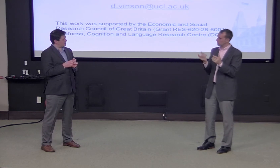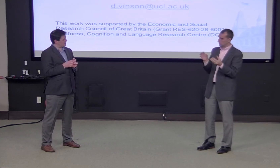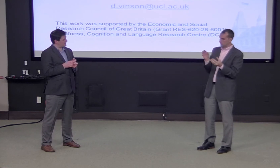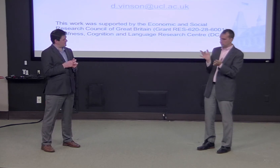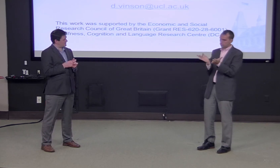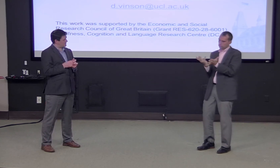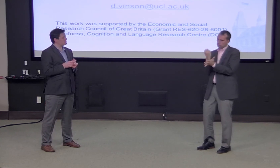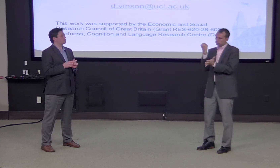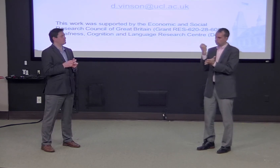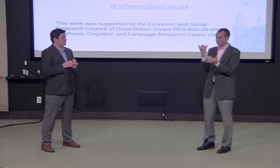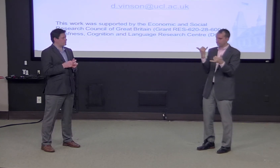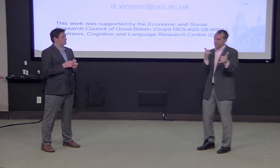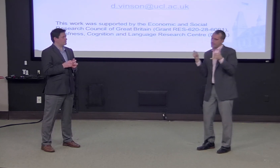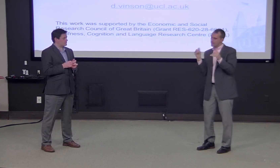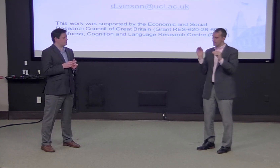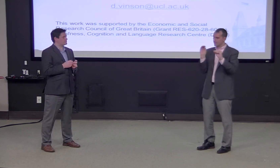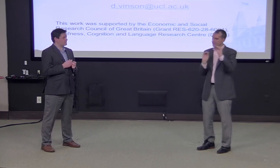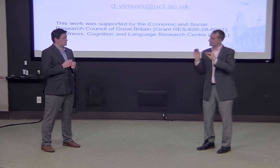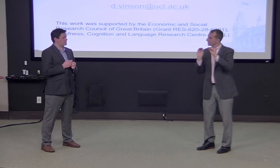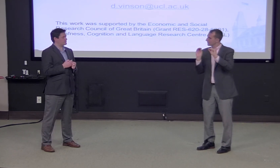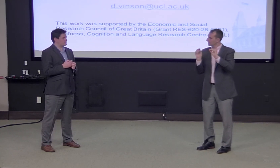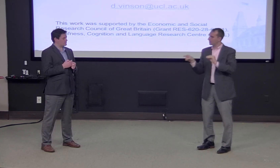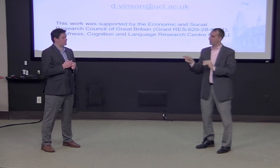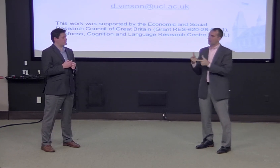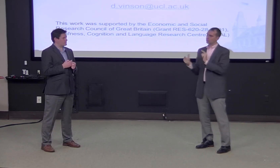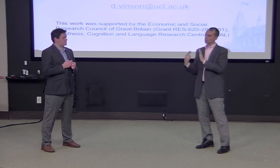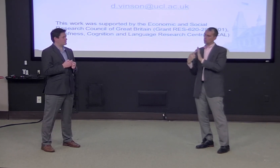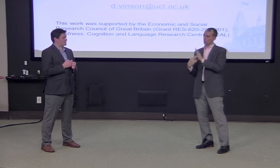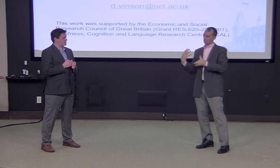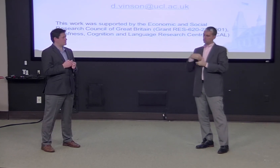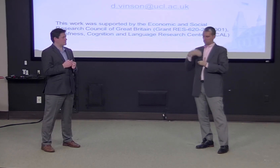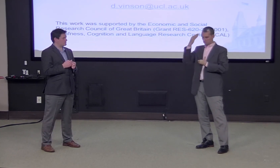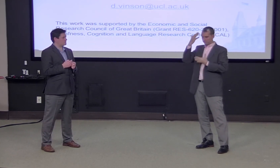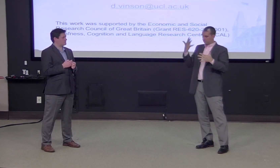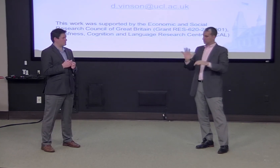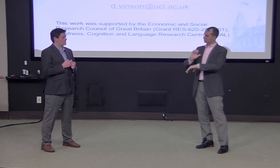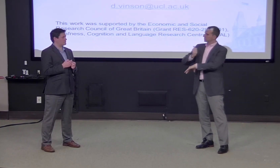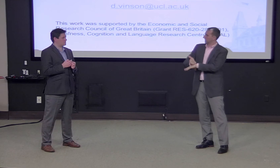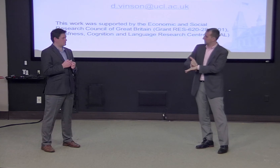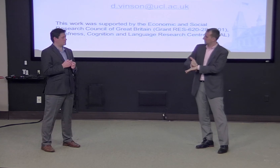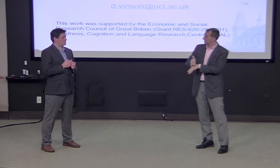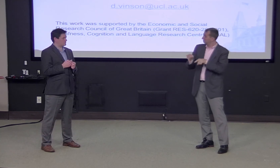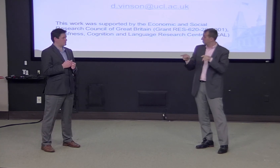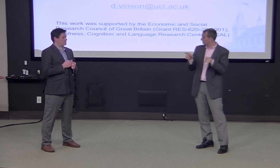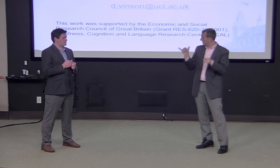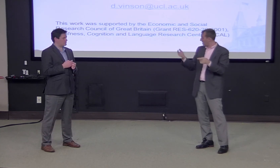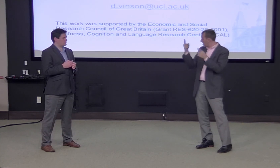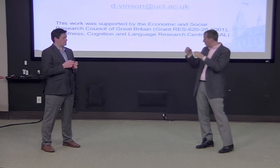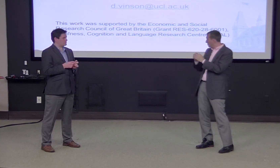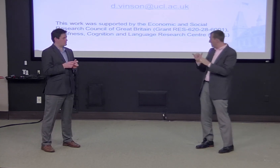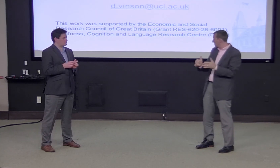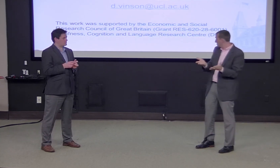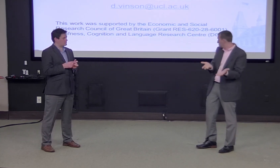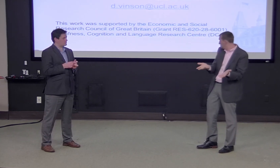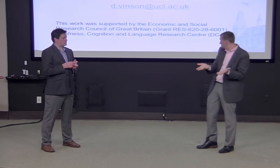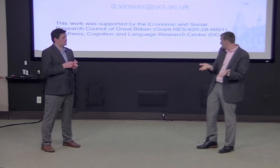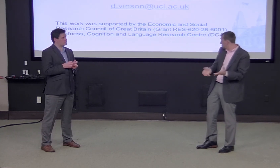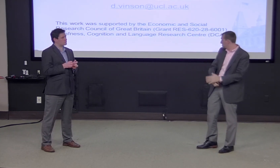you're using the language, you're playing with the language and manipulating it, and the other may be having